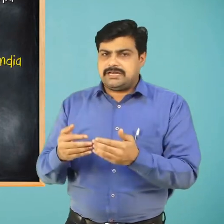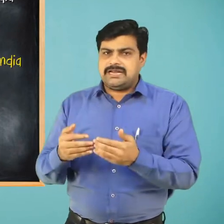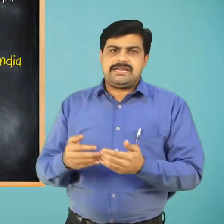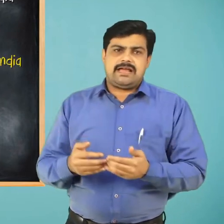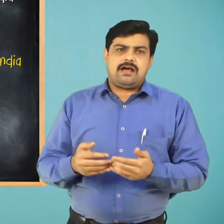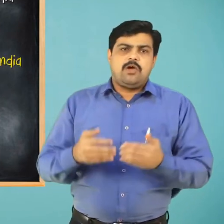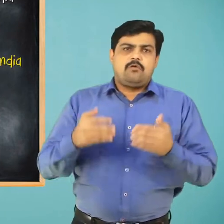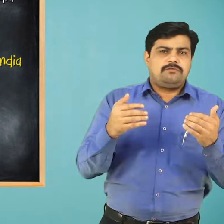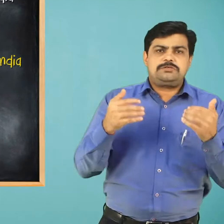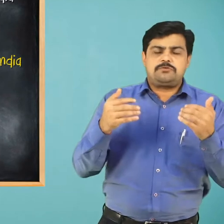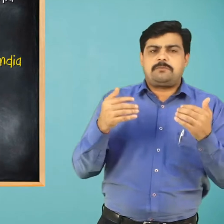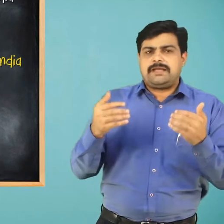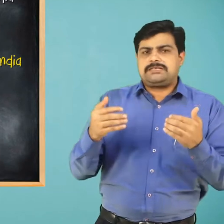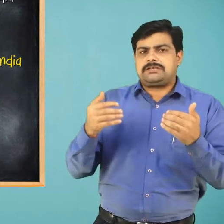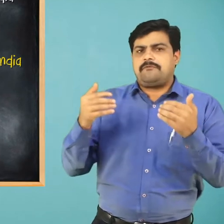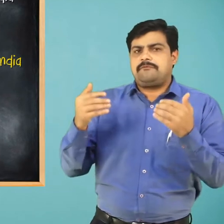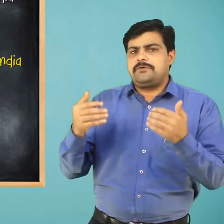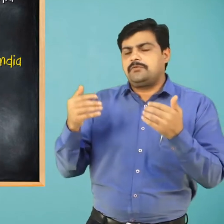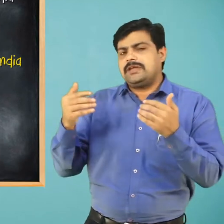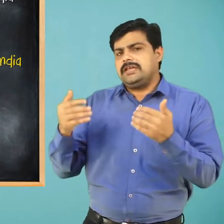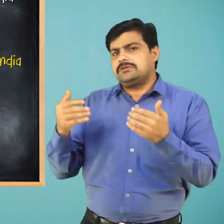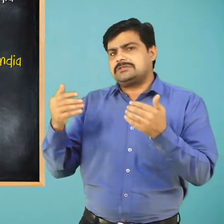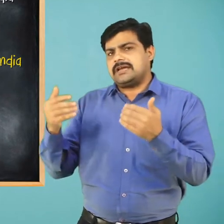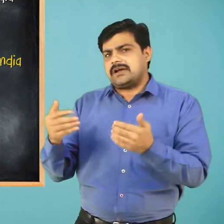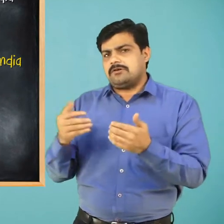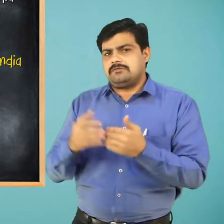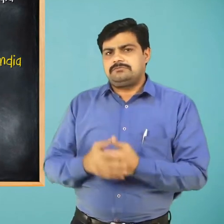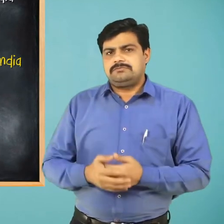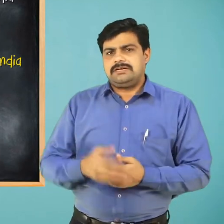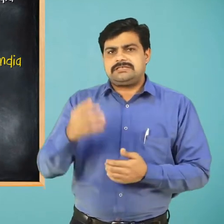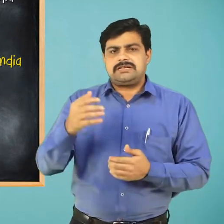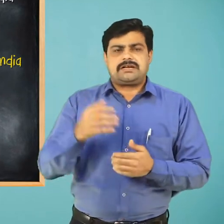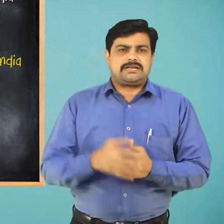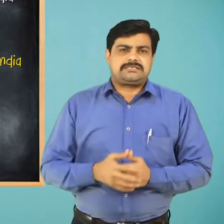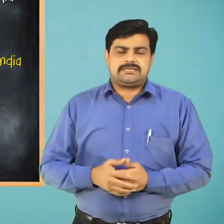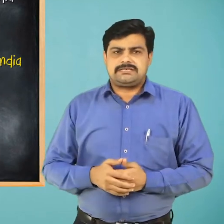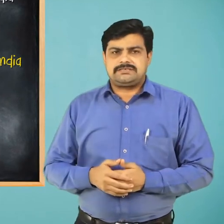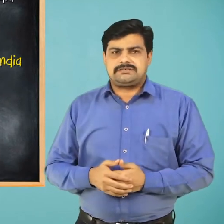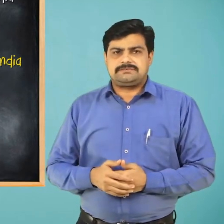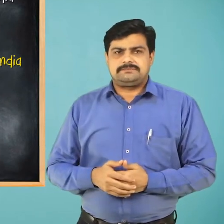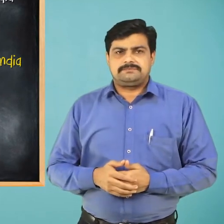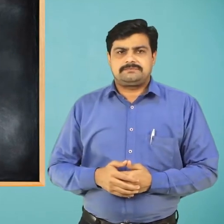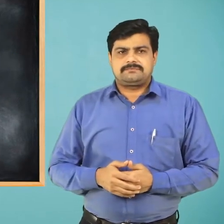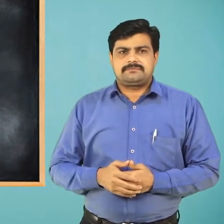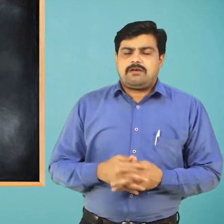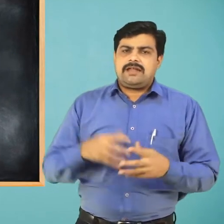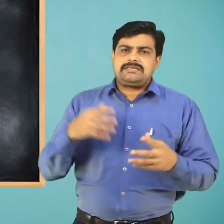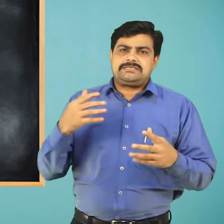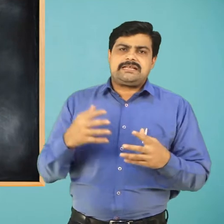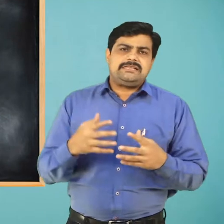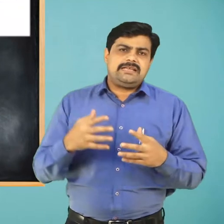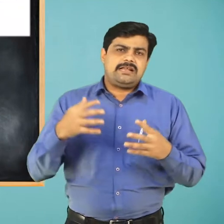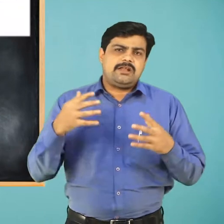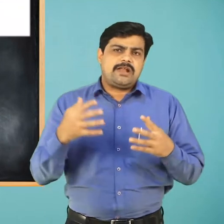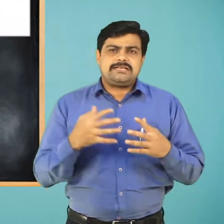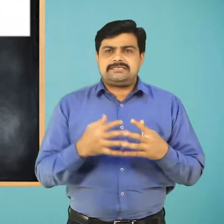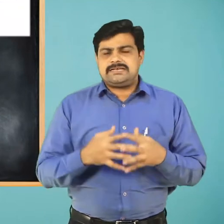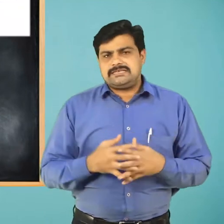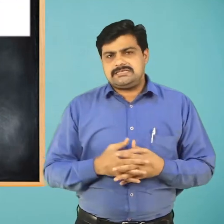in India, which took place a few years ago. It is the correct sentence. Now let's take the last sentence